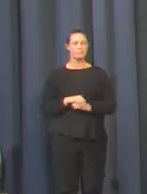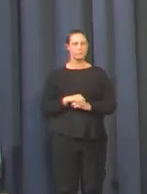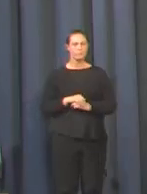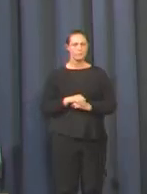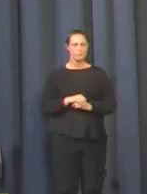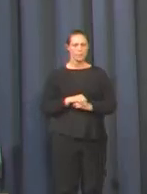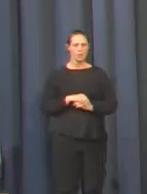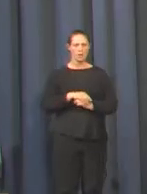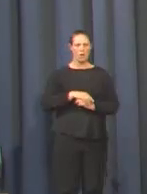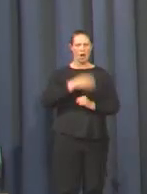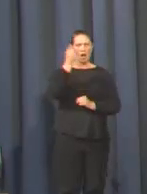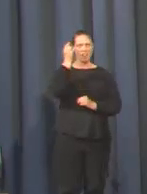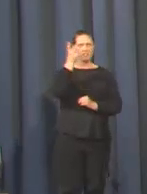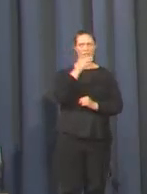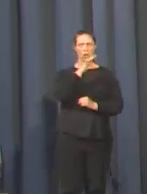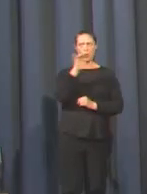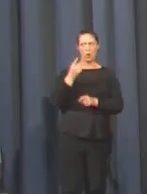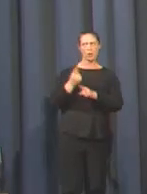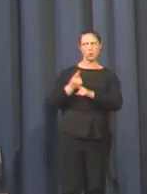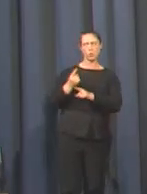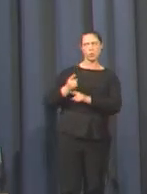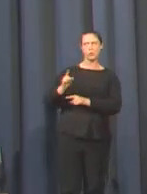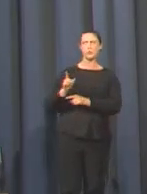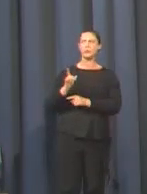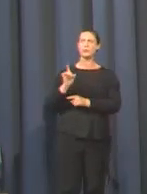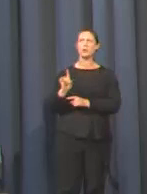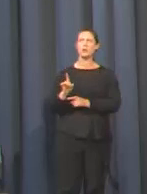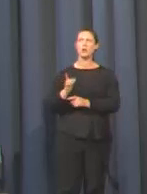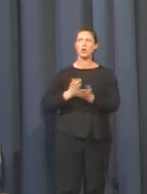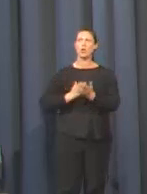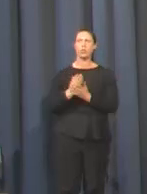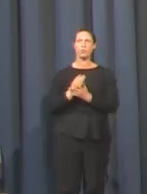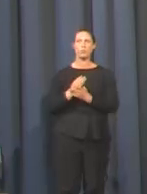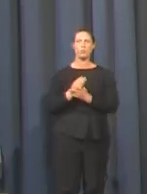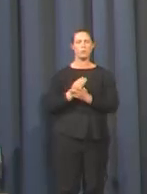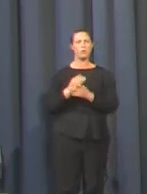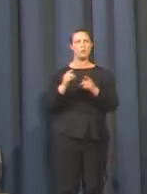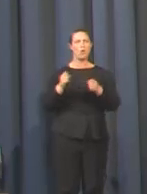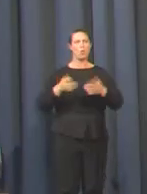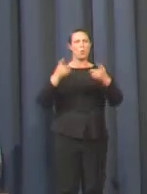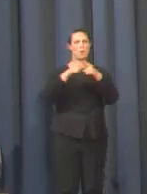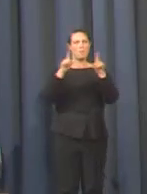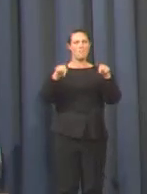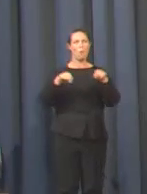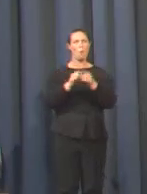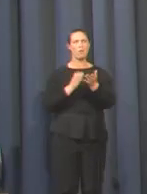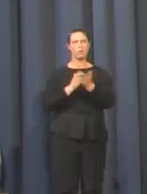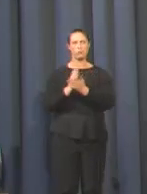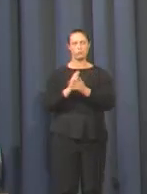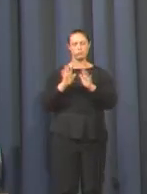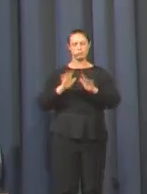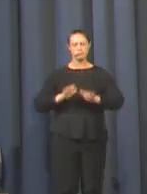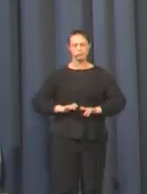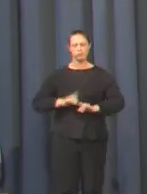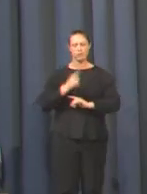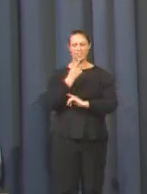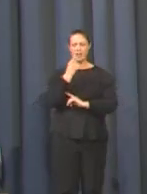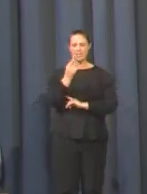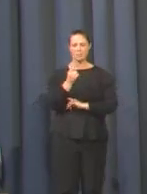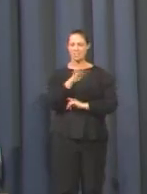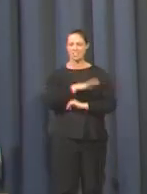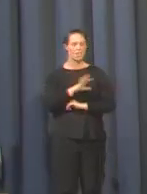forgot the gentleman's name. We went through the web form and were advised that it's not a notifiable